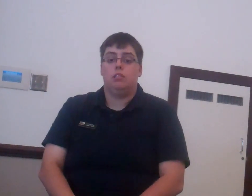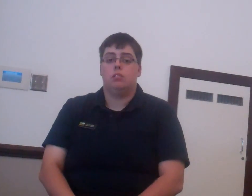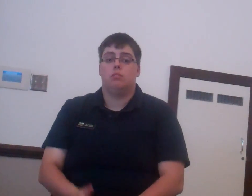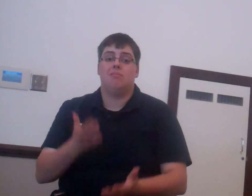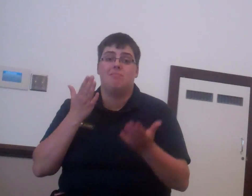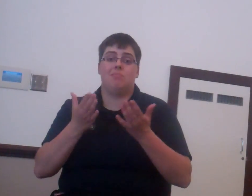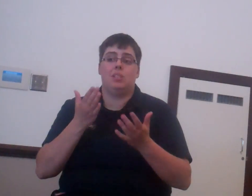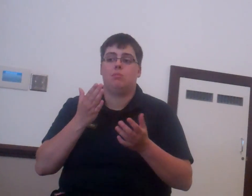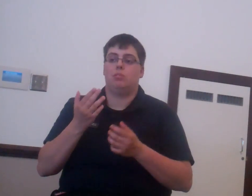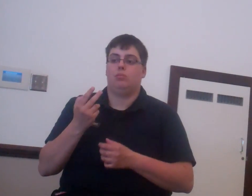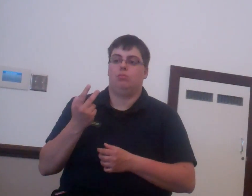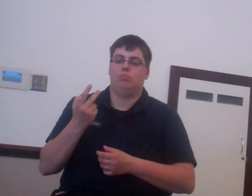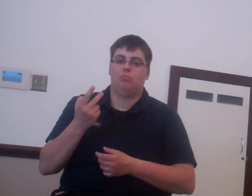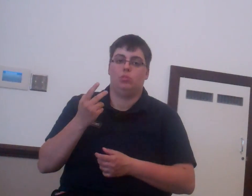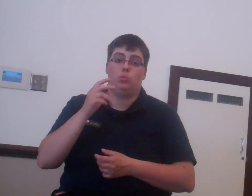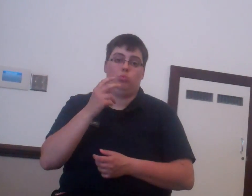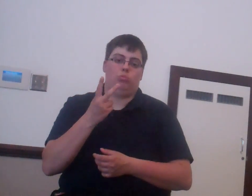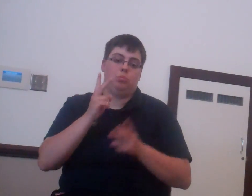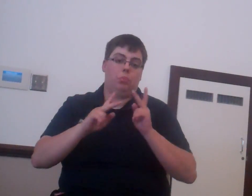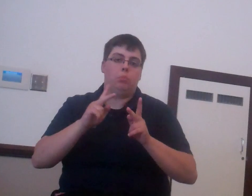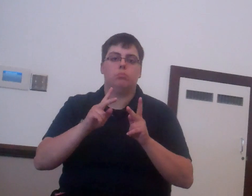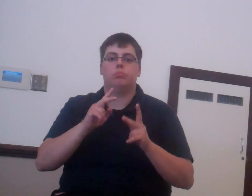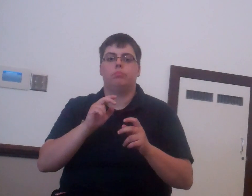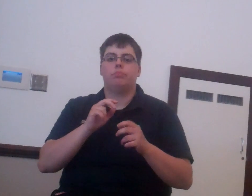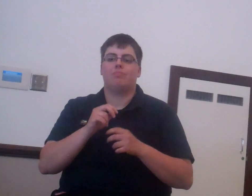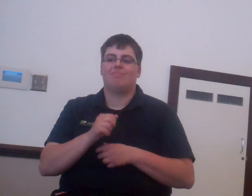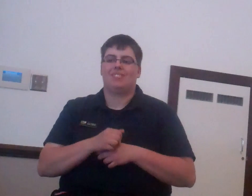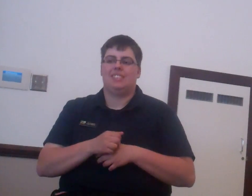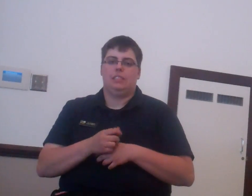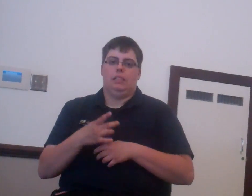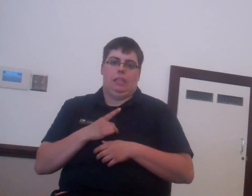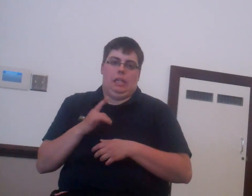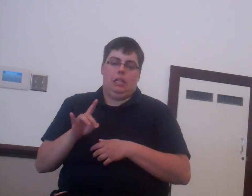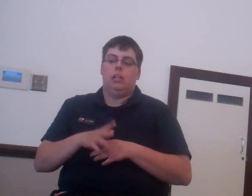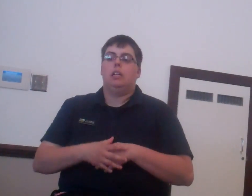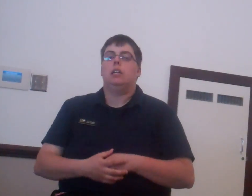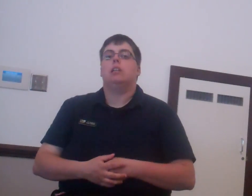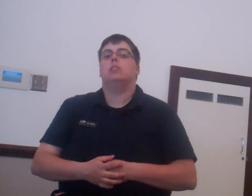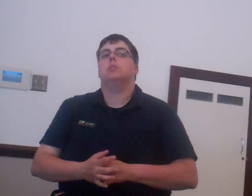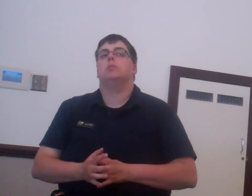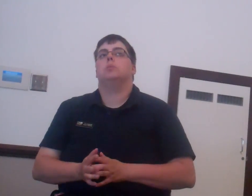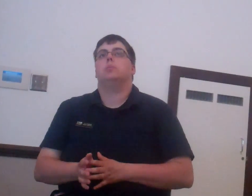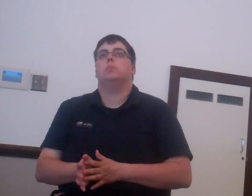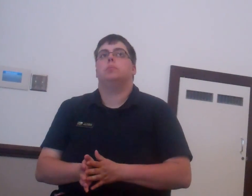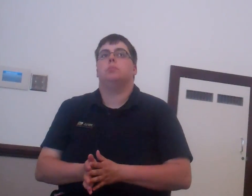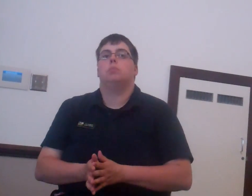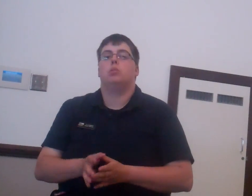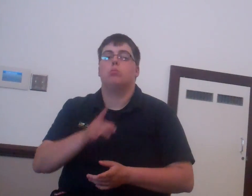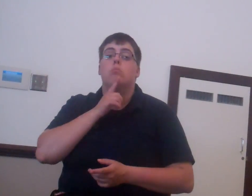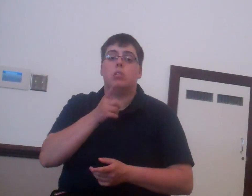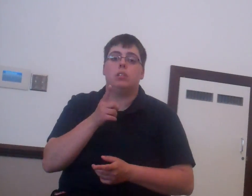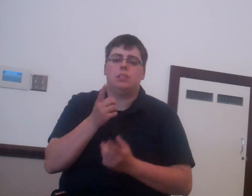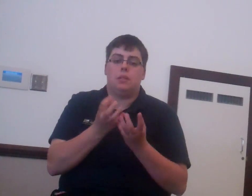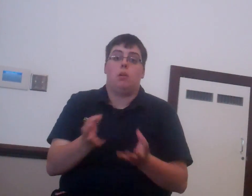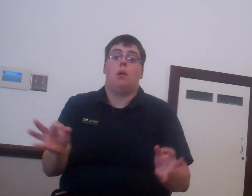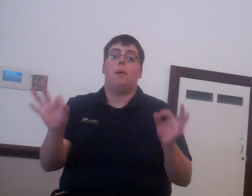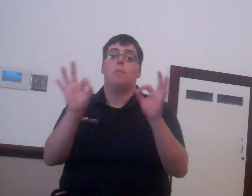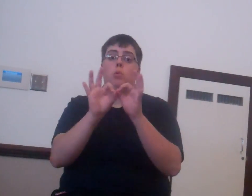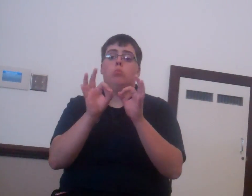or something like that. So it can be a really big deal to think about how interpersonal communication functions outside of the typical ways